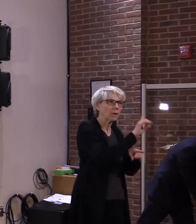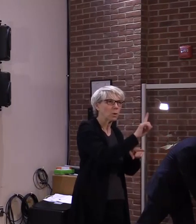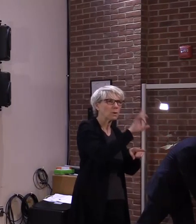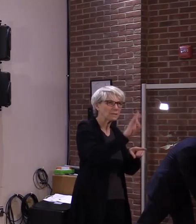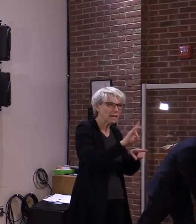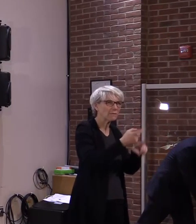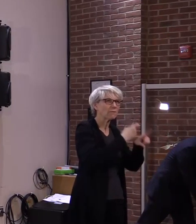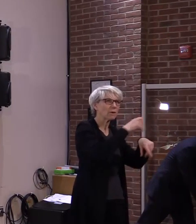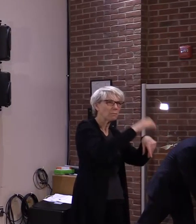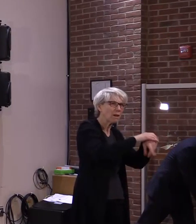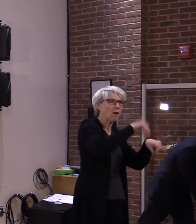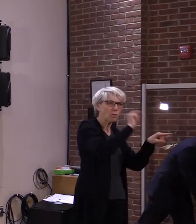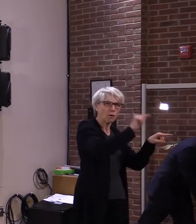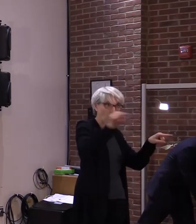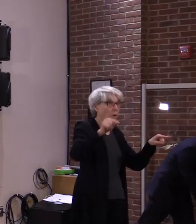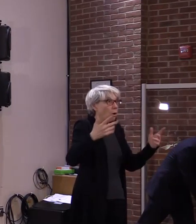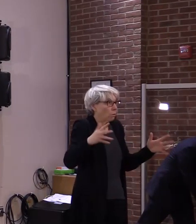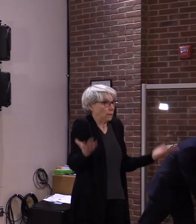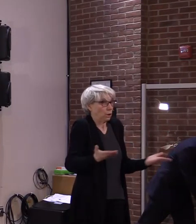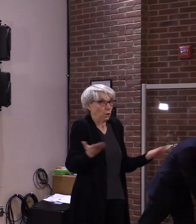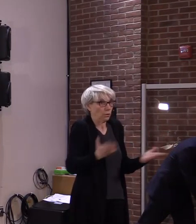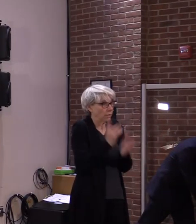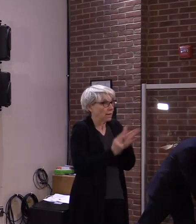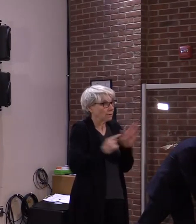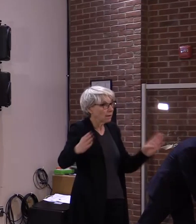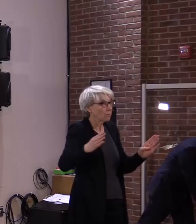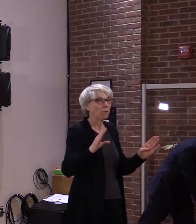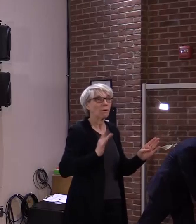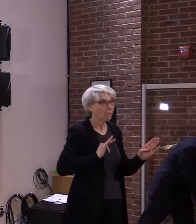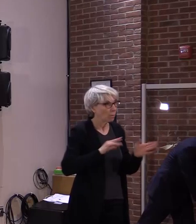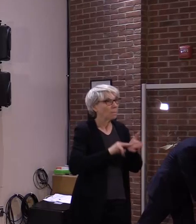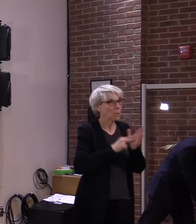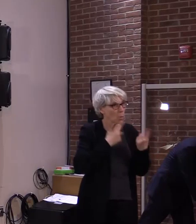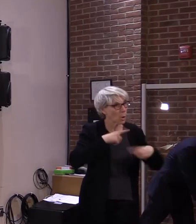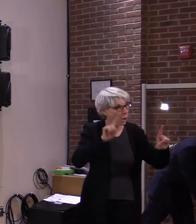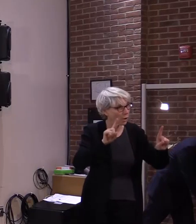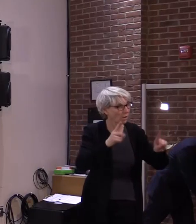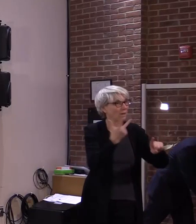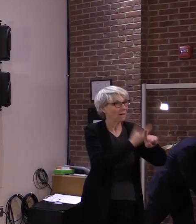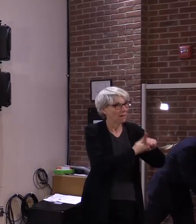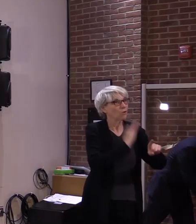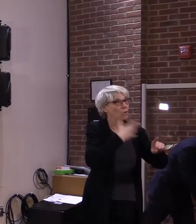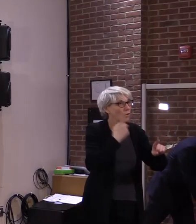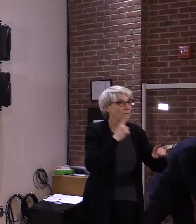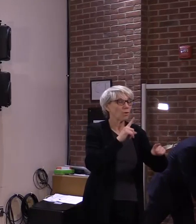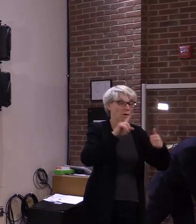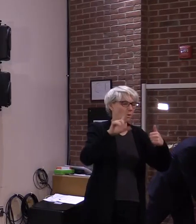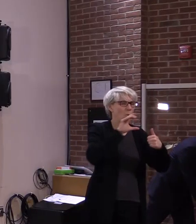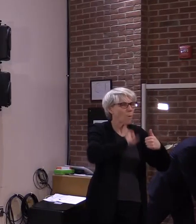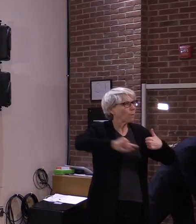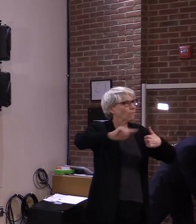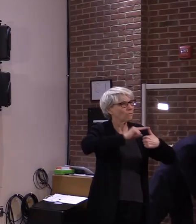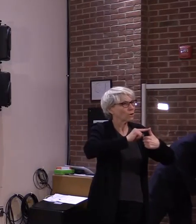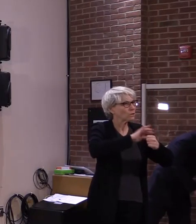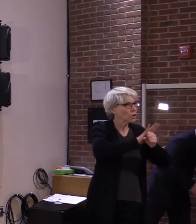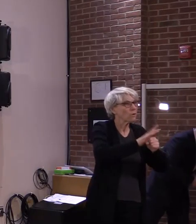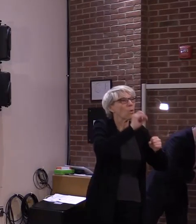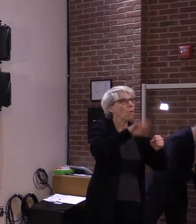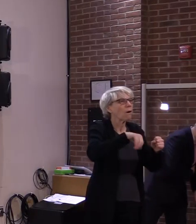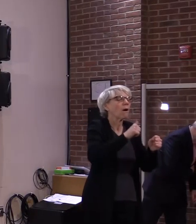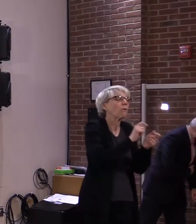protection. Having more evidence that these vaccines work so well should give us all even more confidence and incentive to